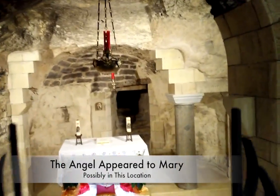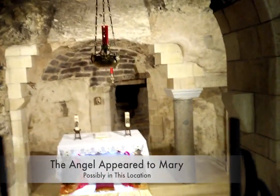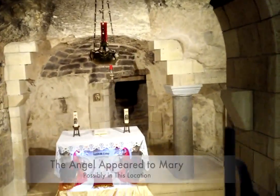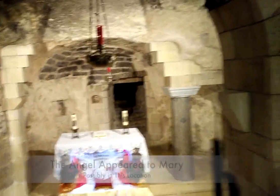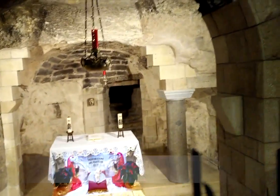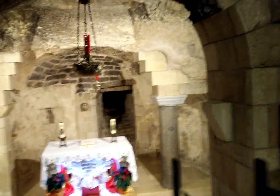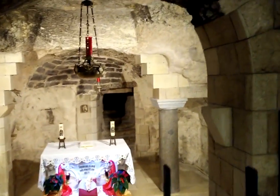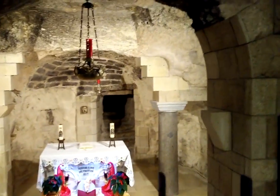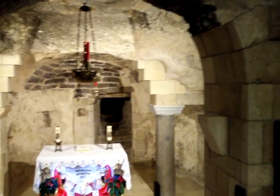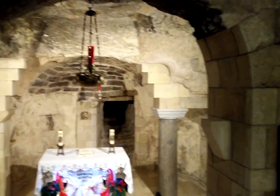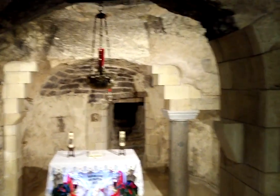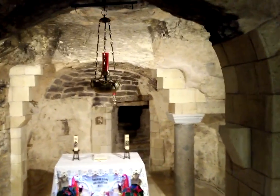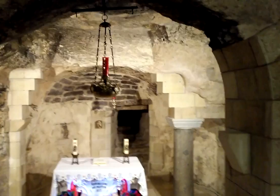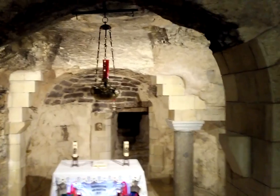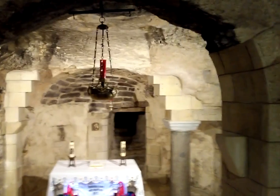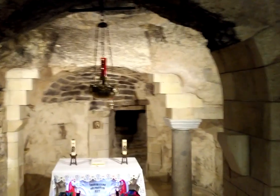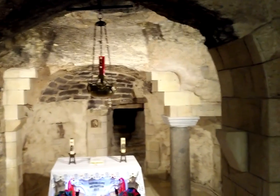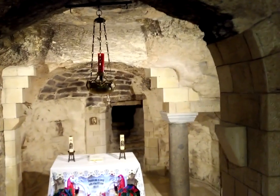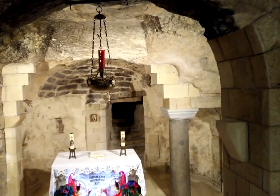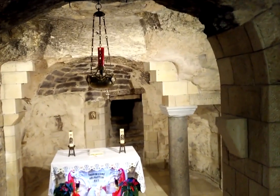Supposedly the place where the angel appeared to Mary.